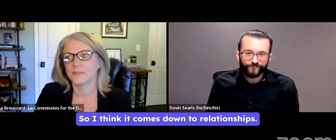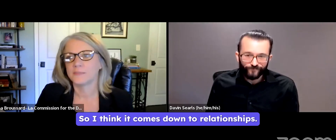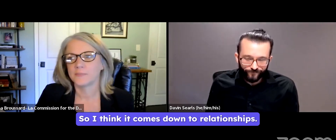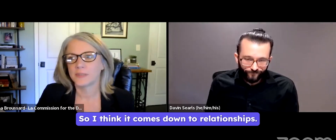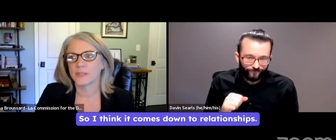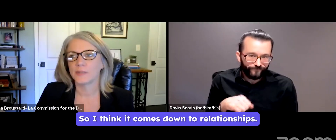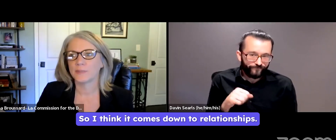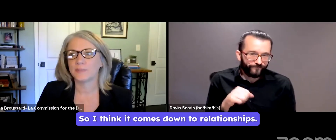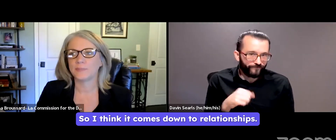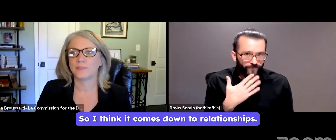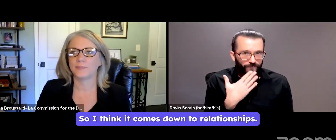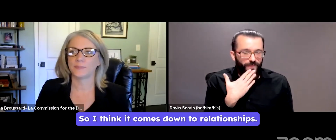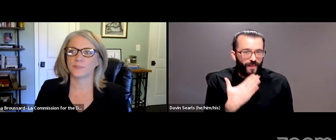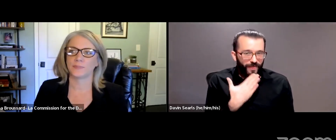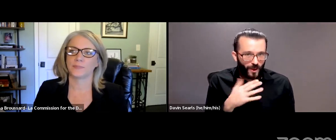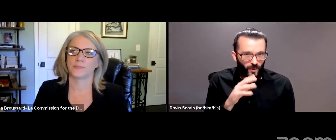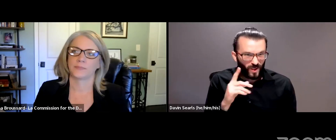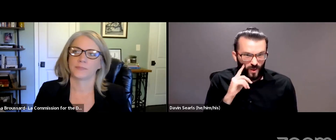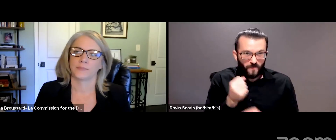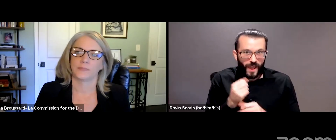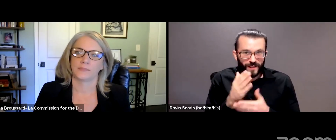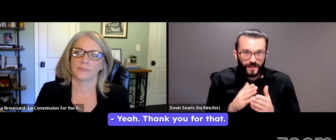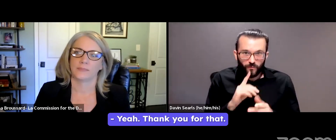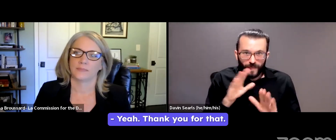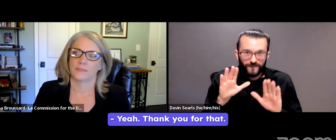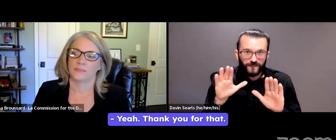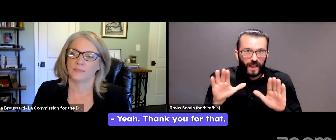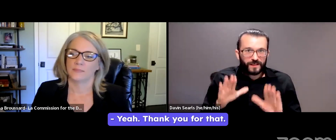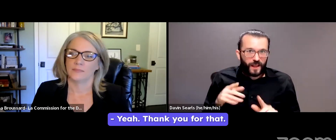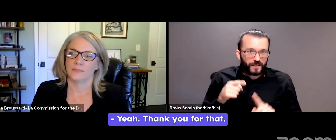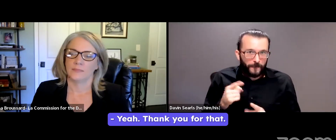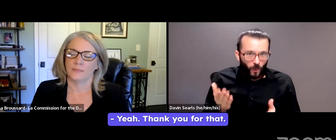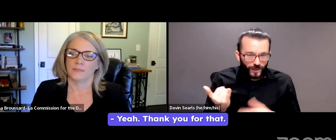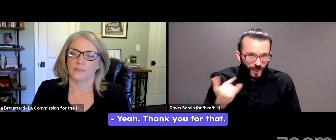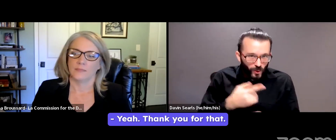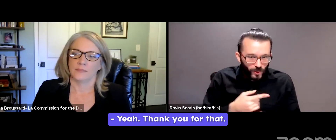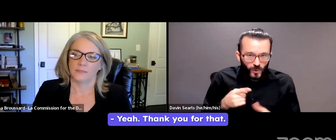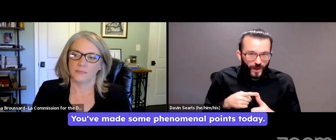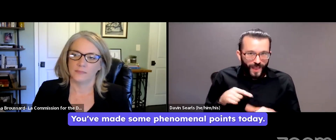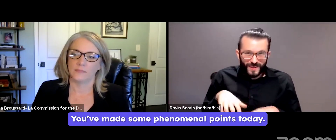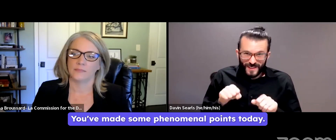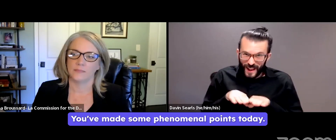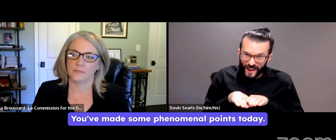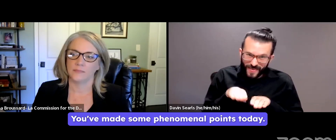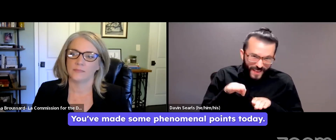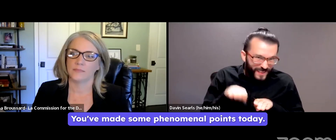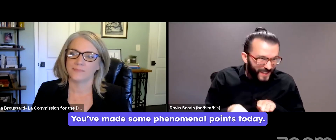think it comes down to relationships. Yeah, thank you for that. You've made some phenomenal